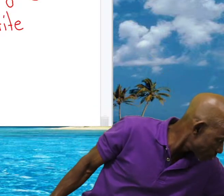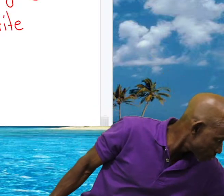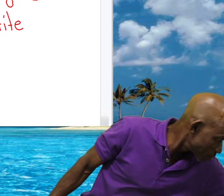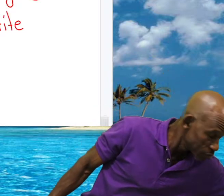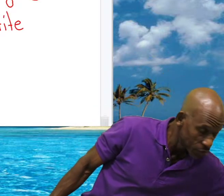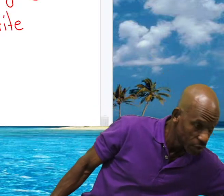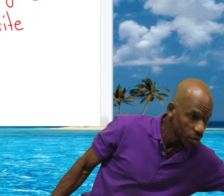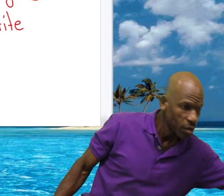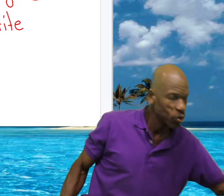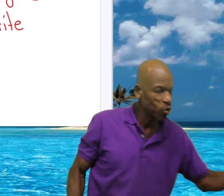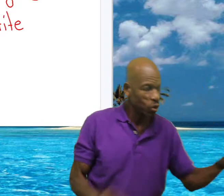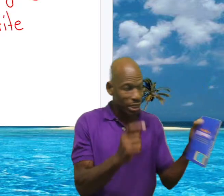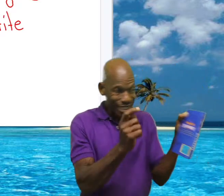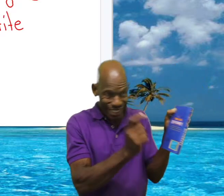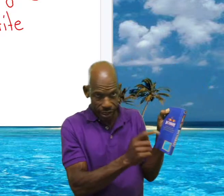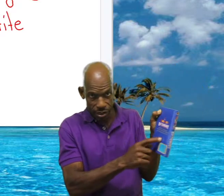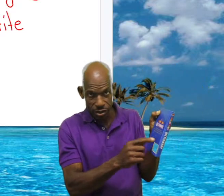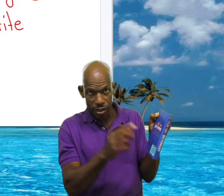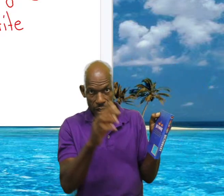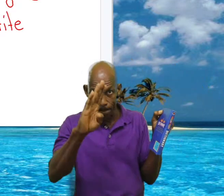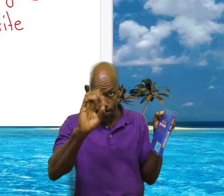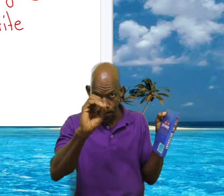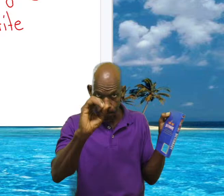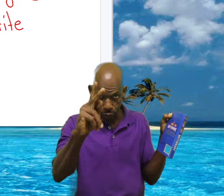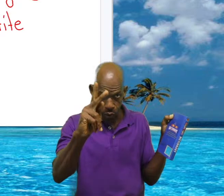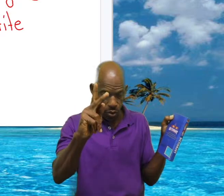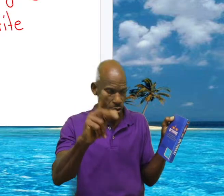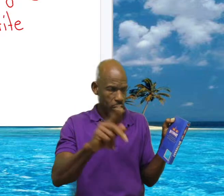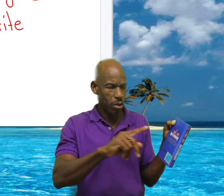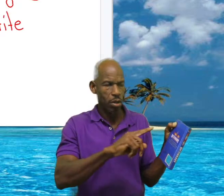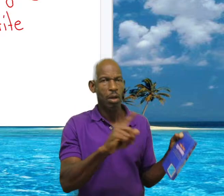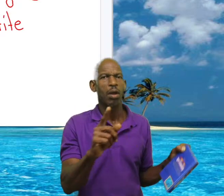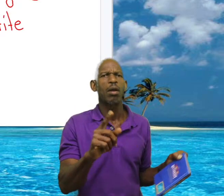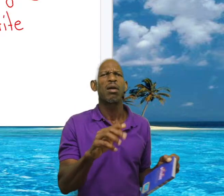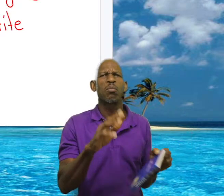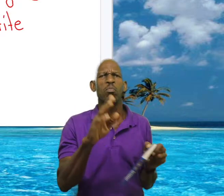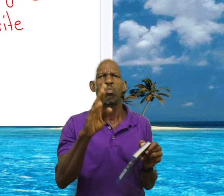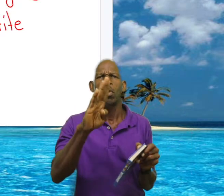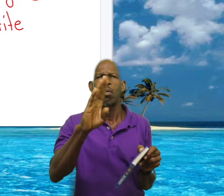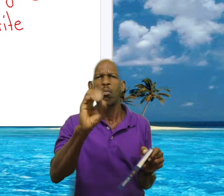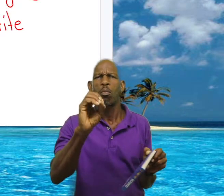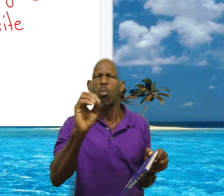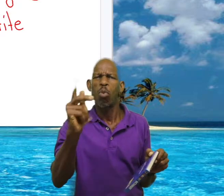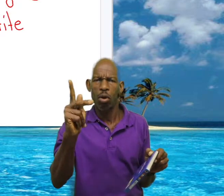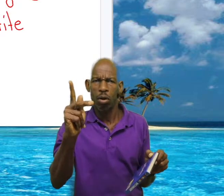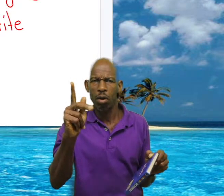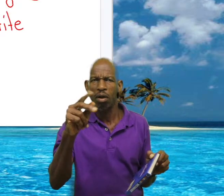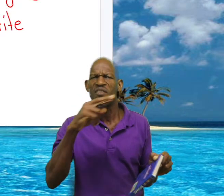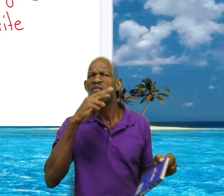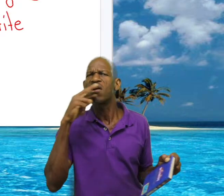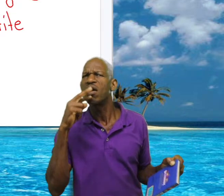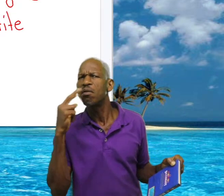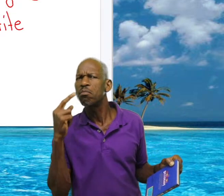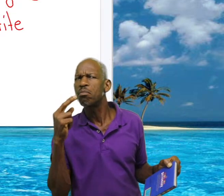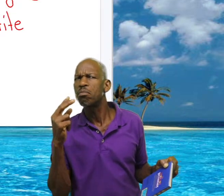as whether it is a deaf or a hearing person. So this word book could be a